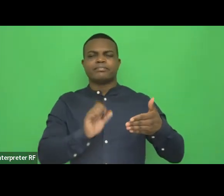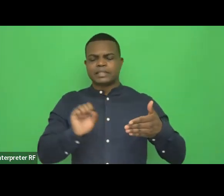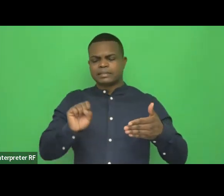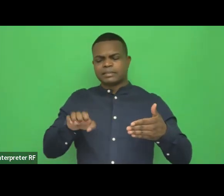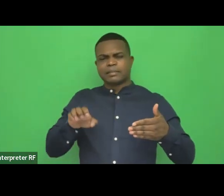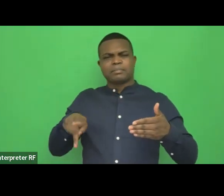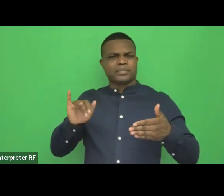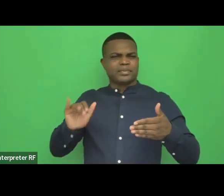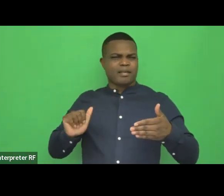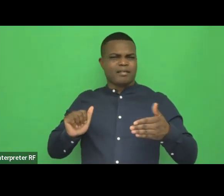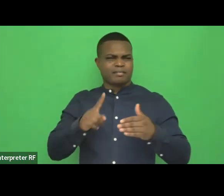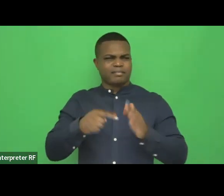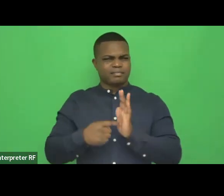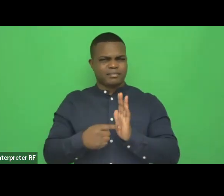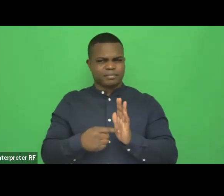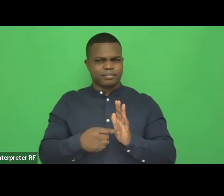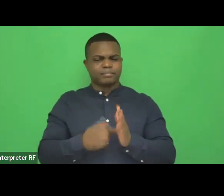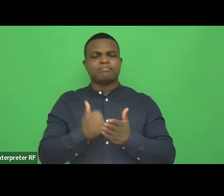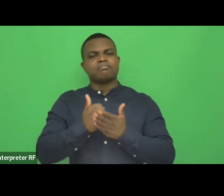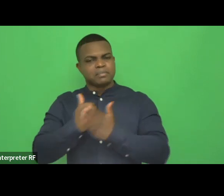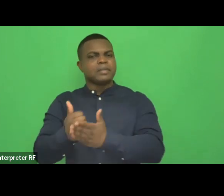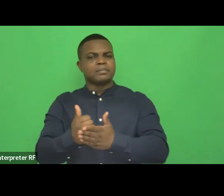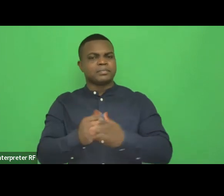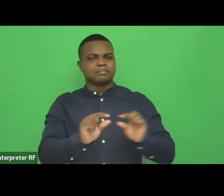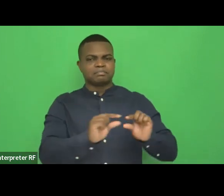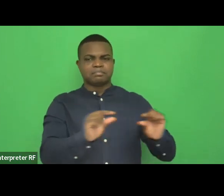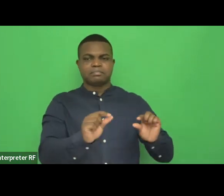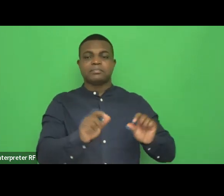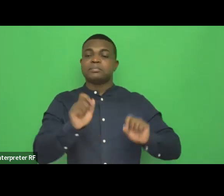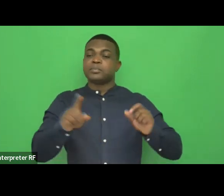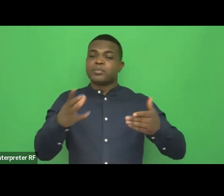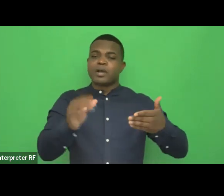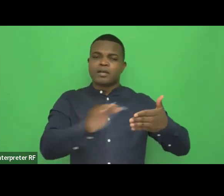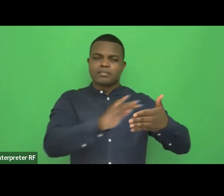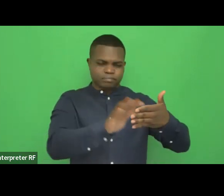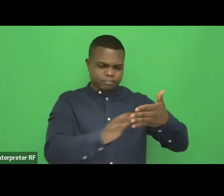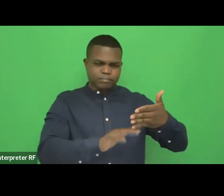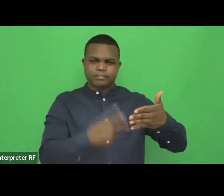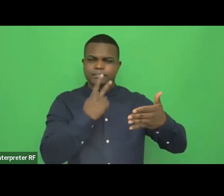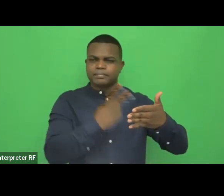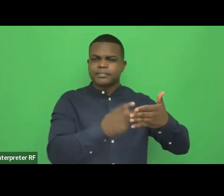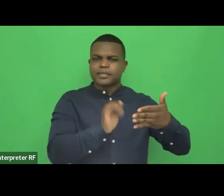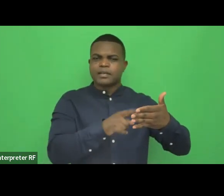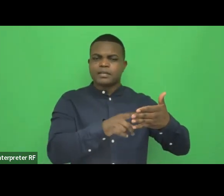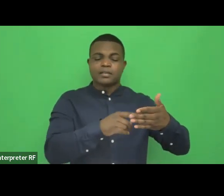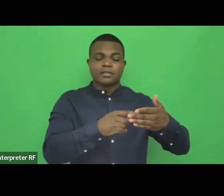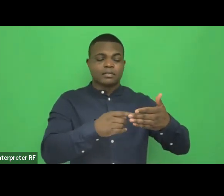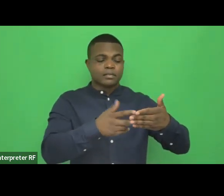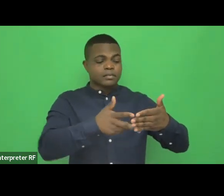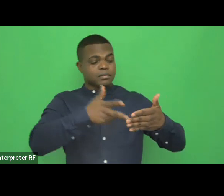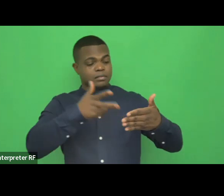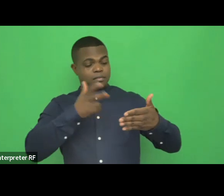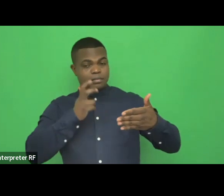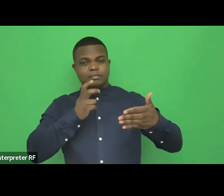will enable the reader to choose from a range of fonts, including serif and sans serif options, and some even